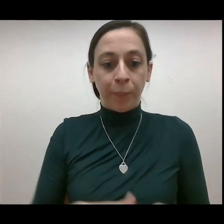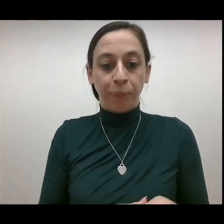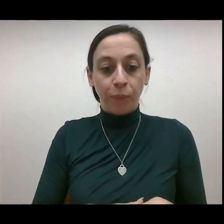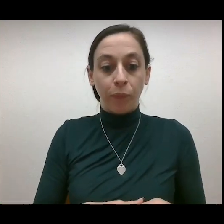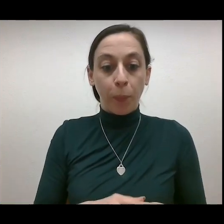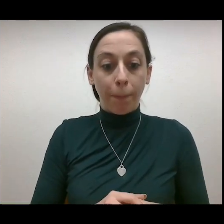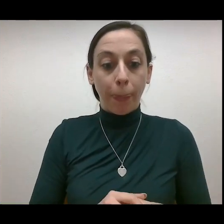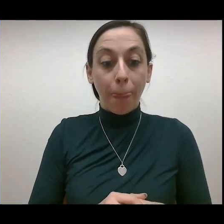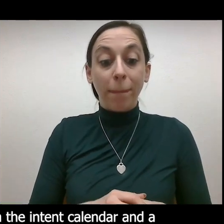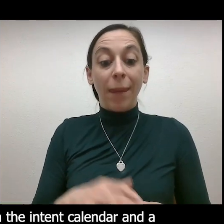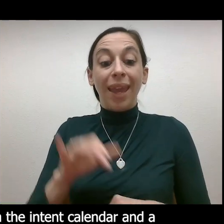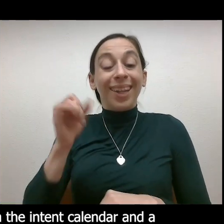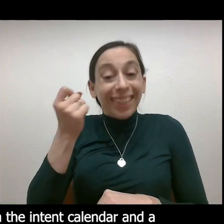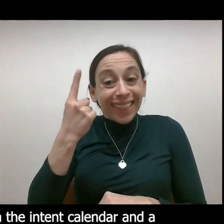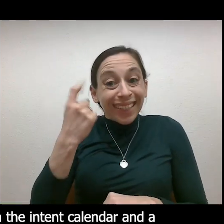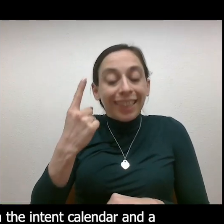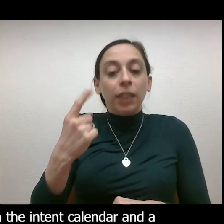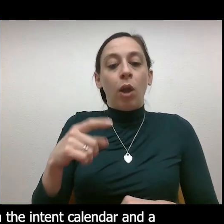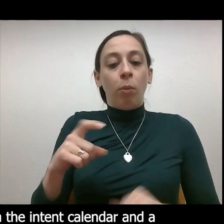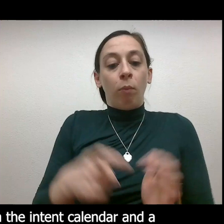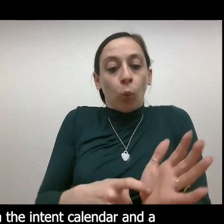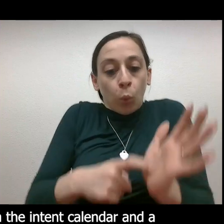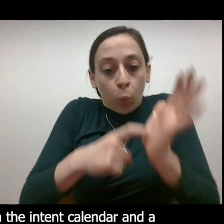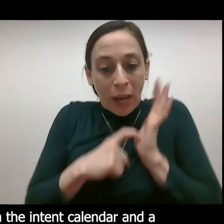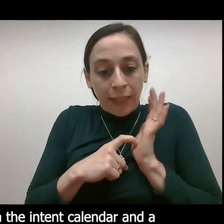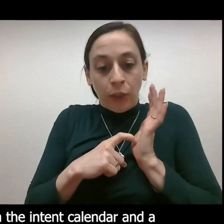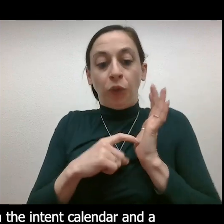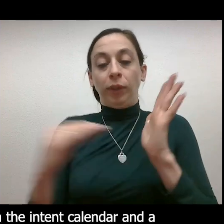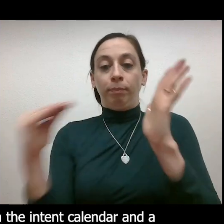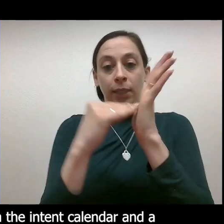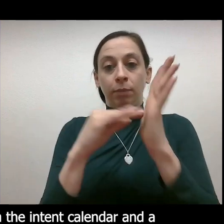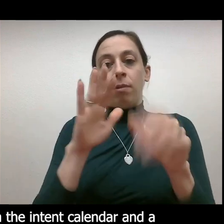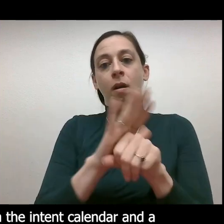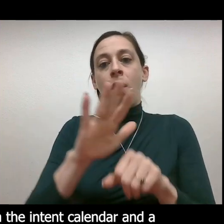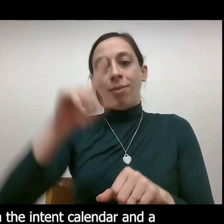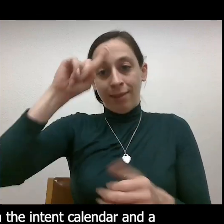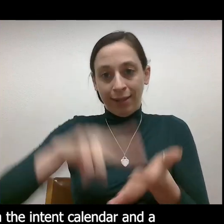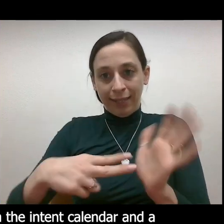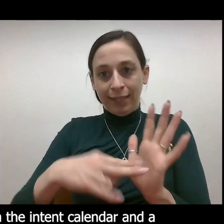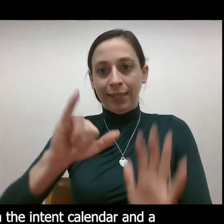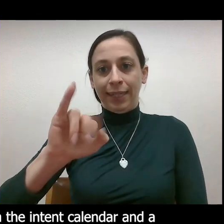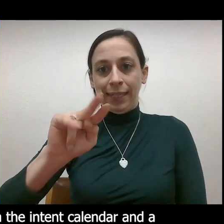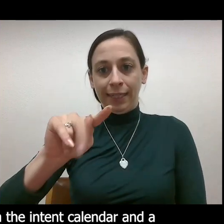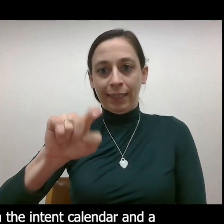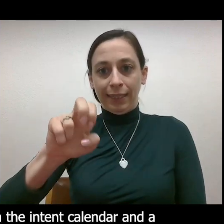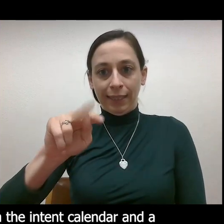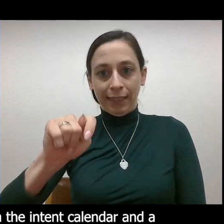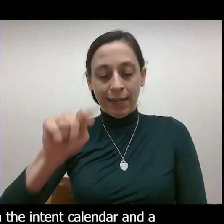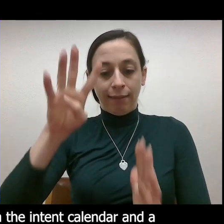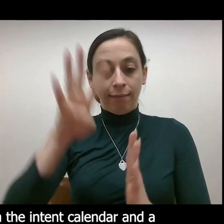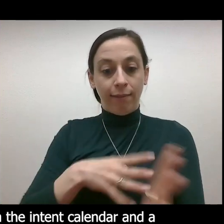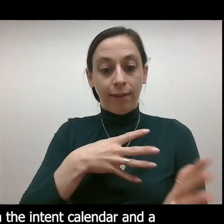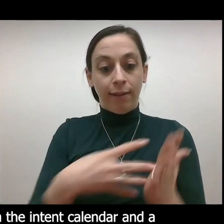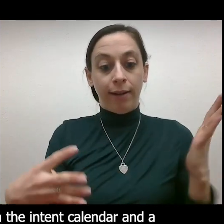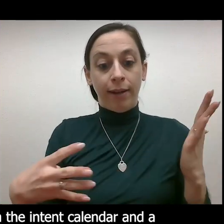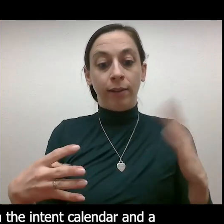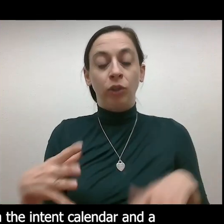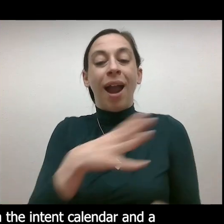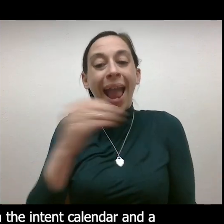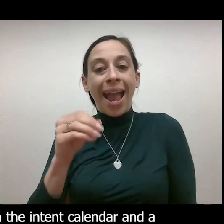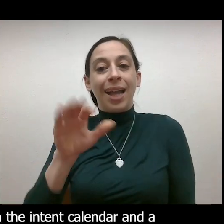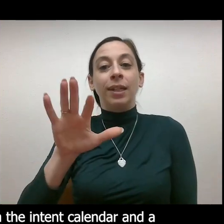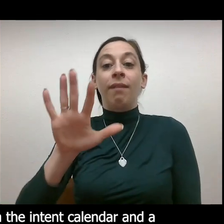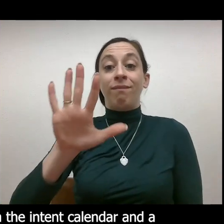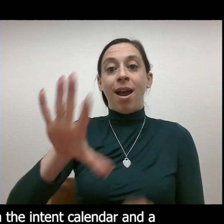bill, for that to happen, it requires placement on the intent calendar and a 5 out of 9